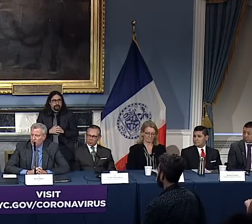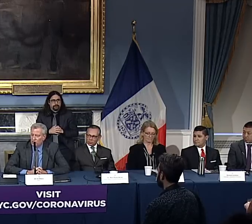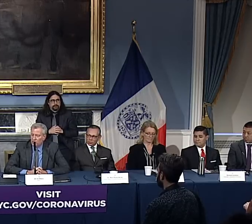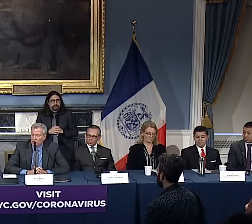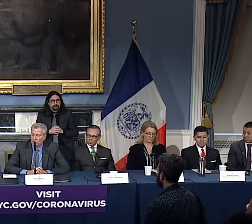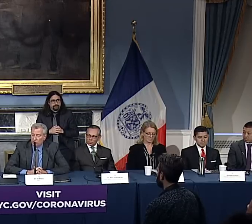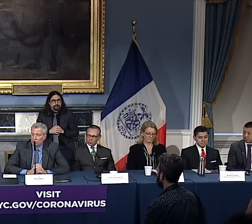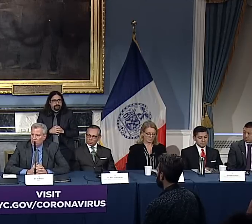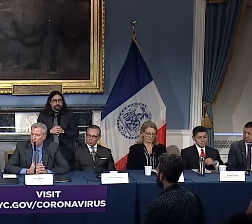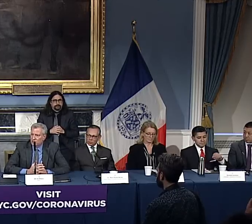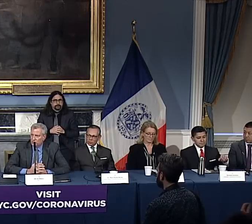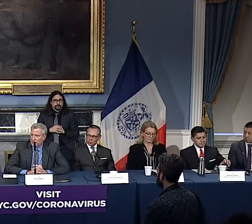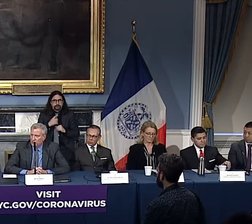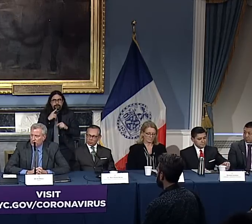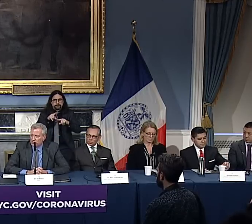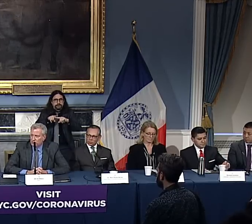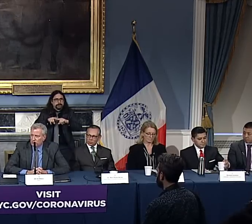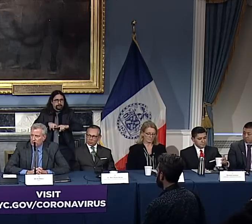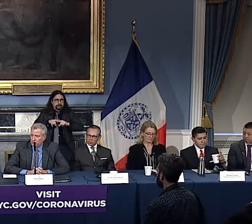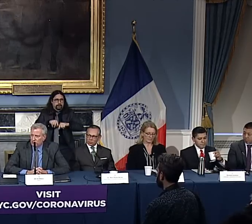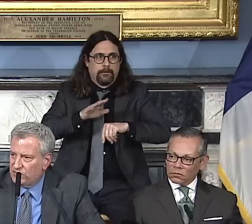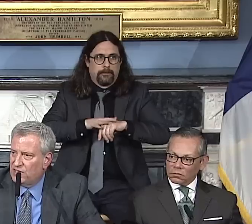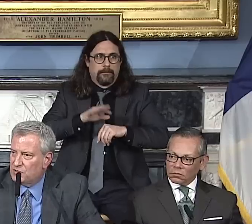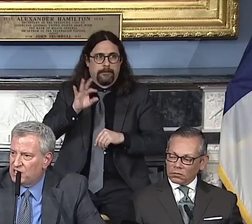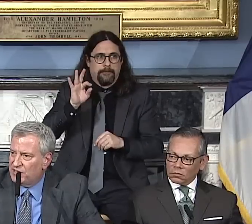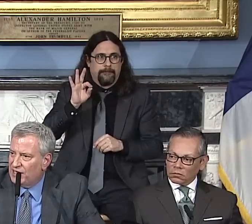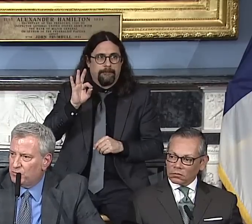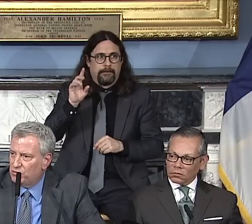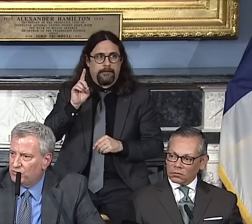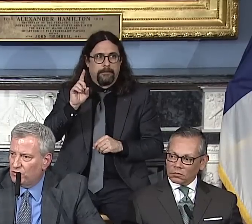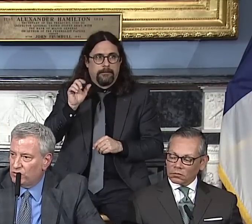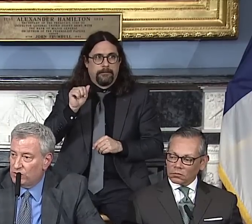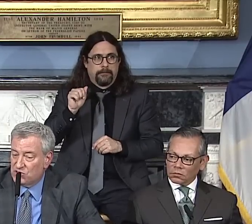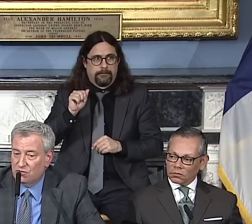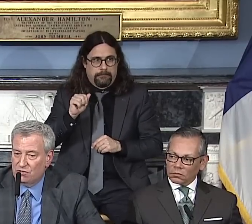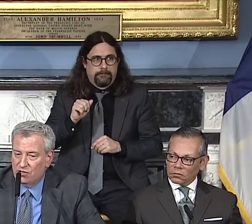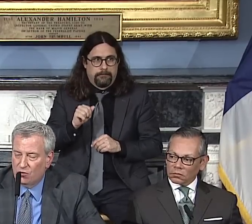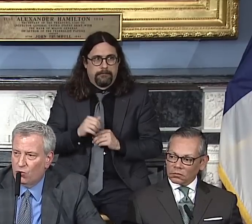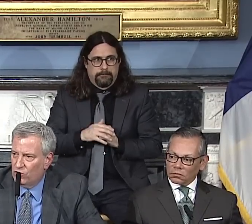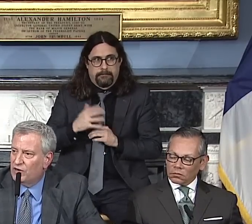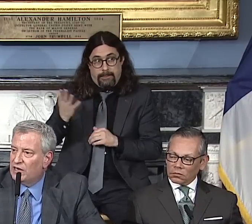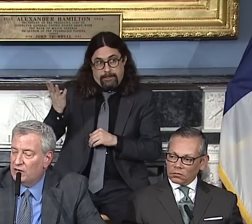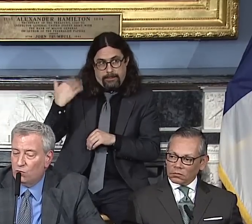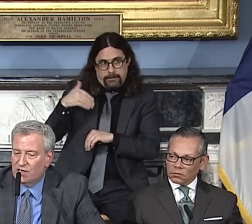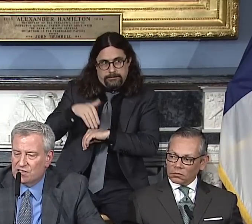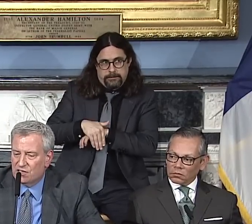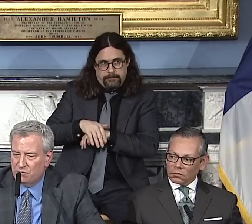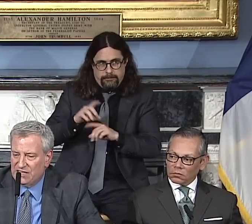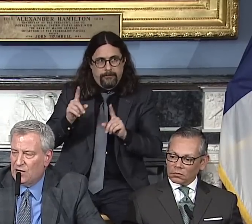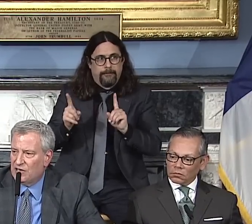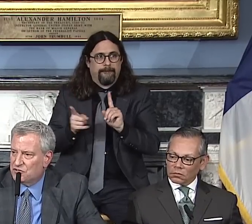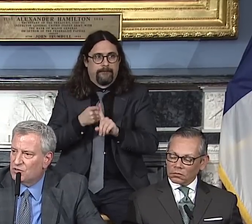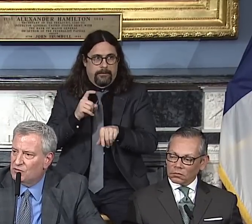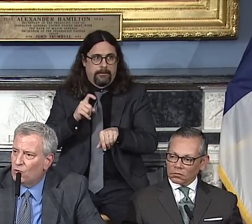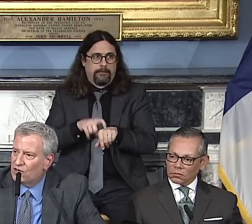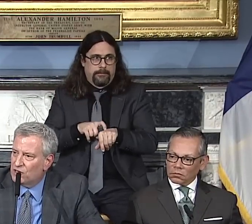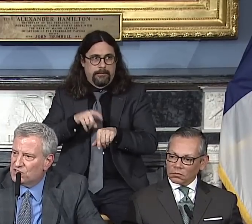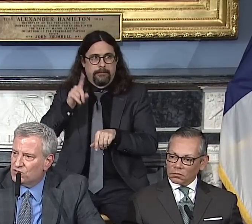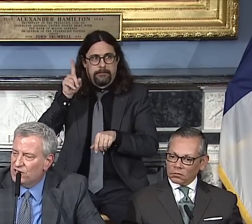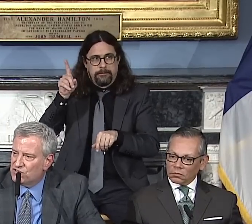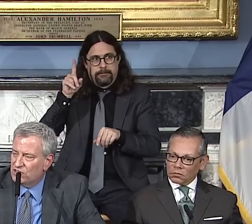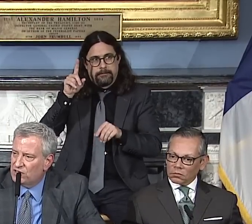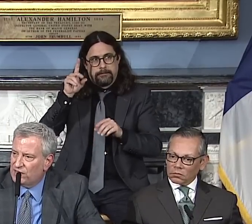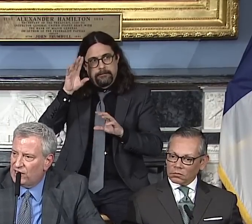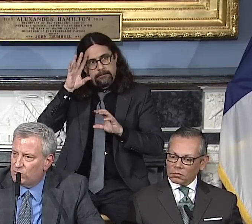moment for the president to announce the FDA was giving that approval, or he was, ordering in what is becoming sort of a